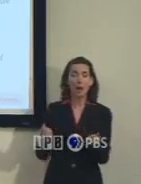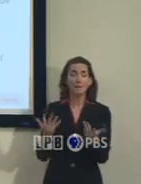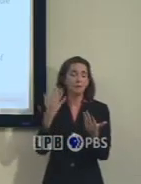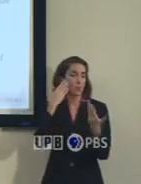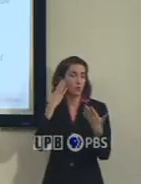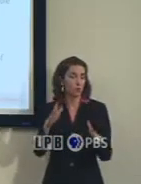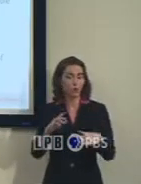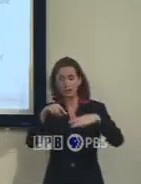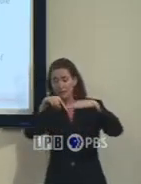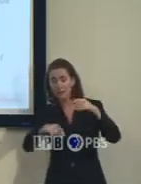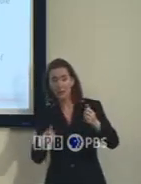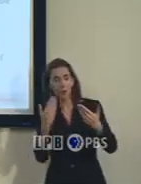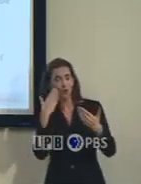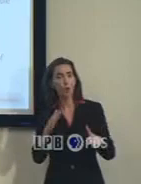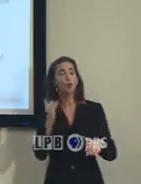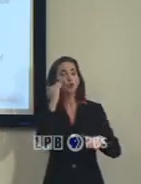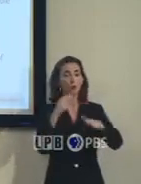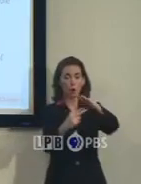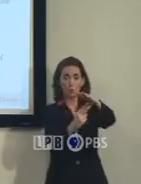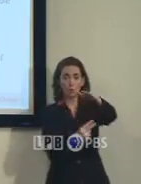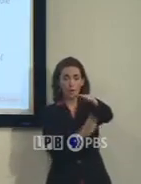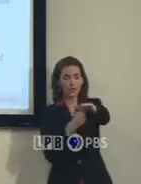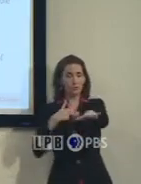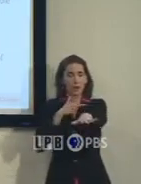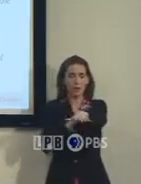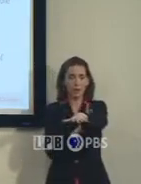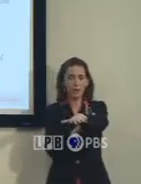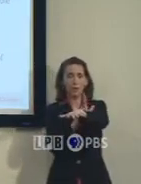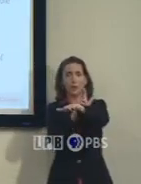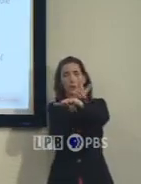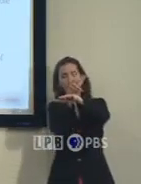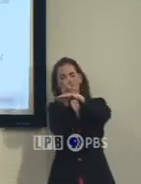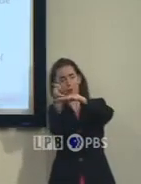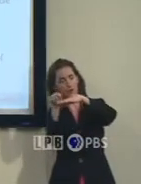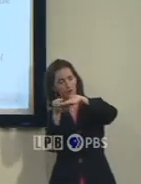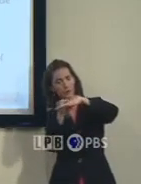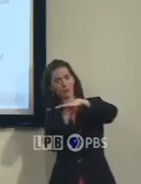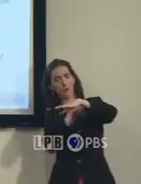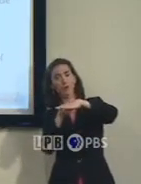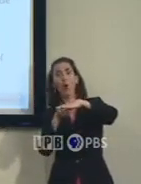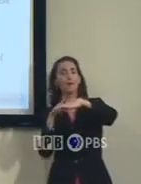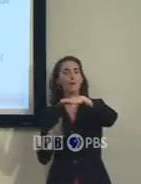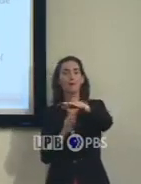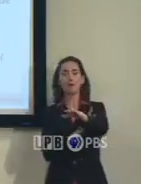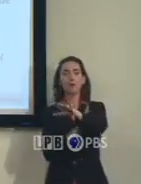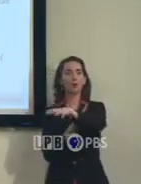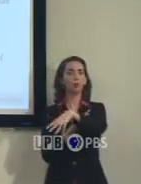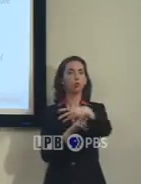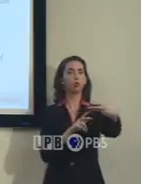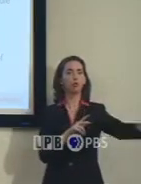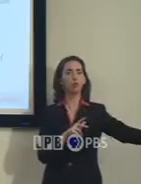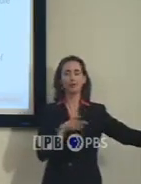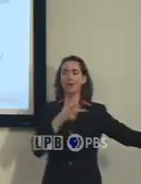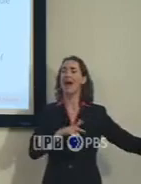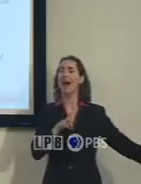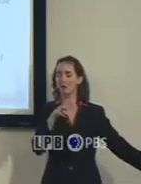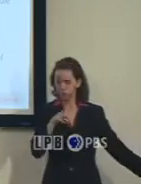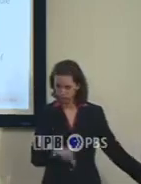that, it's possible that that bridge or culvert that you're looking for may not even be there depending on the force of the